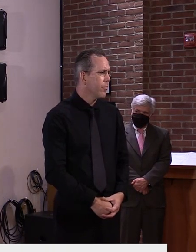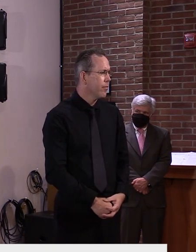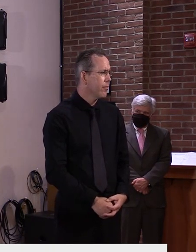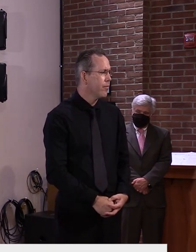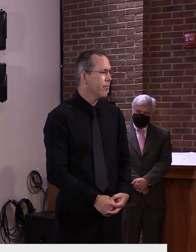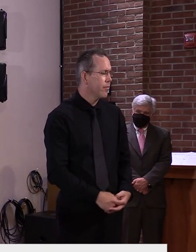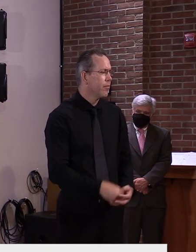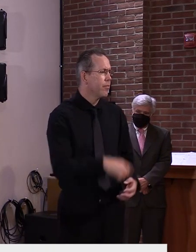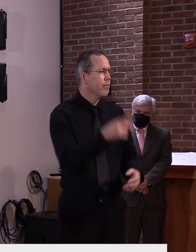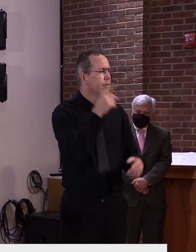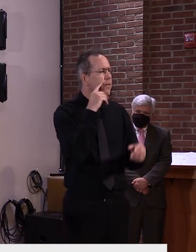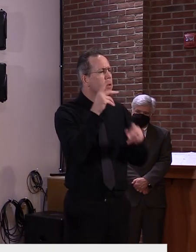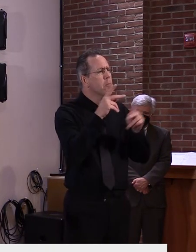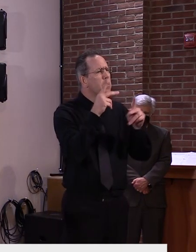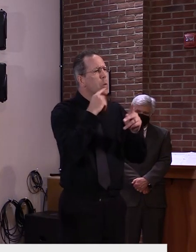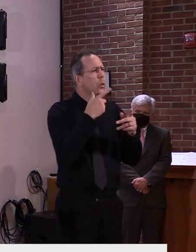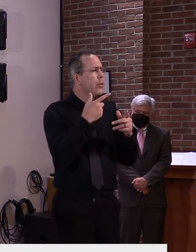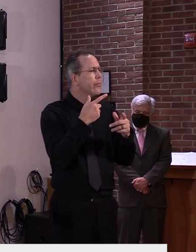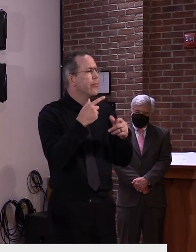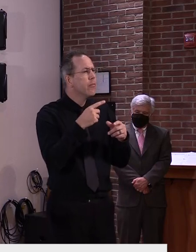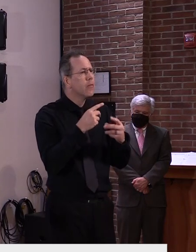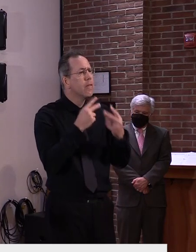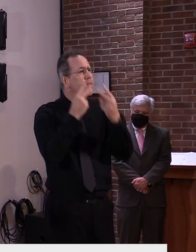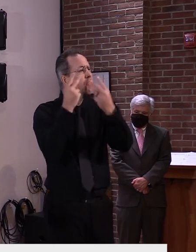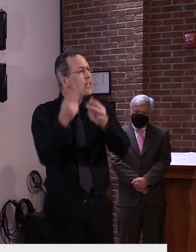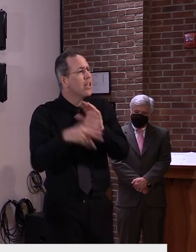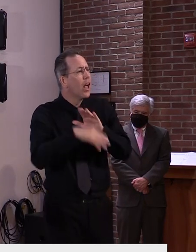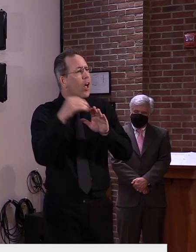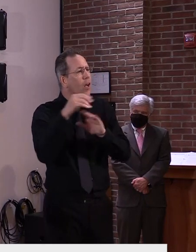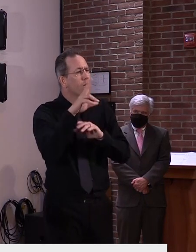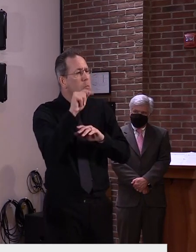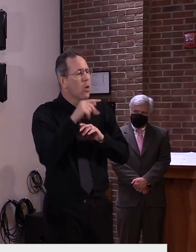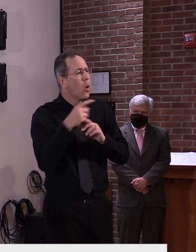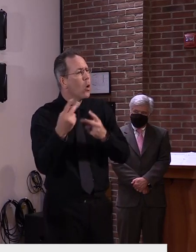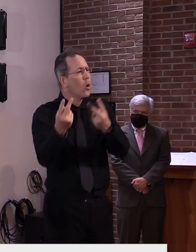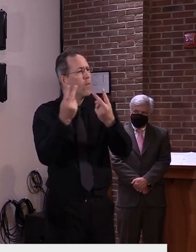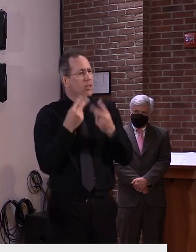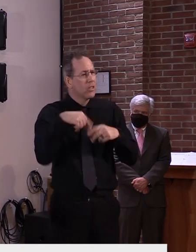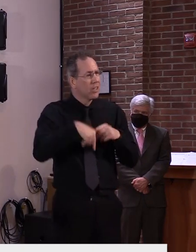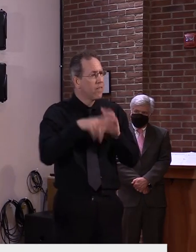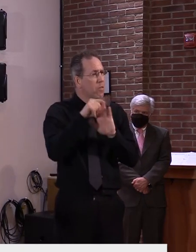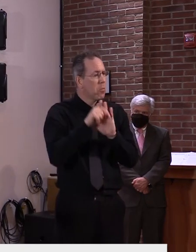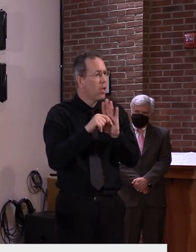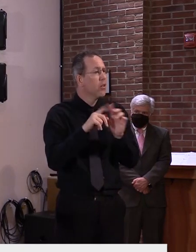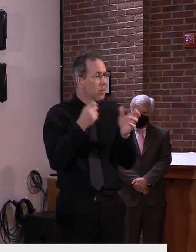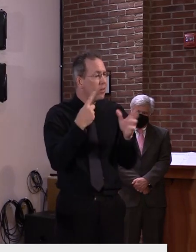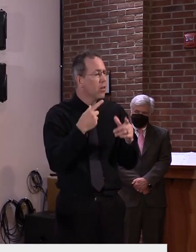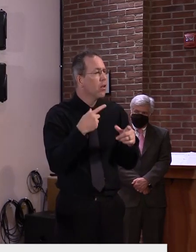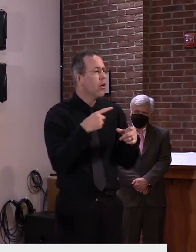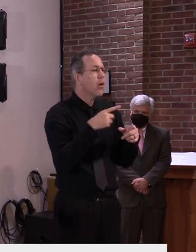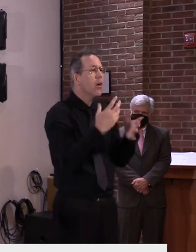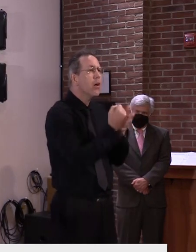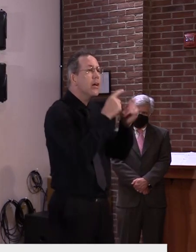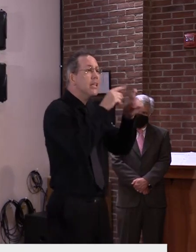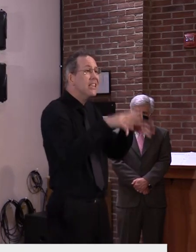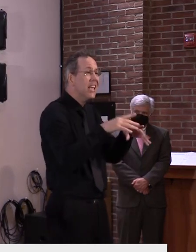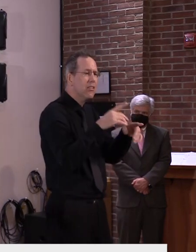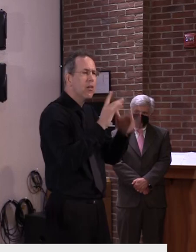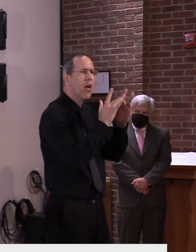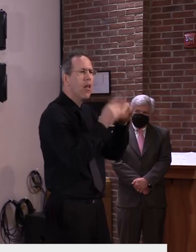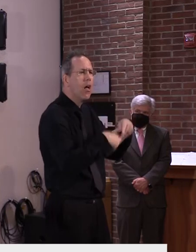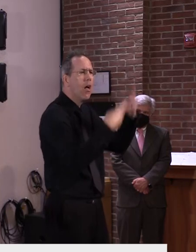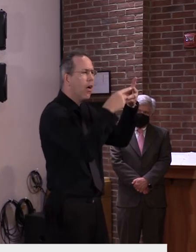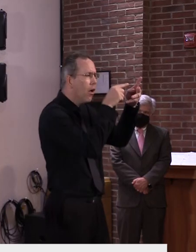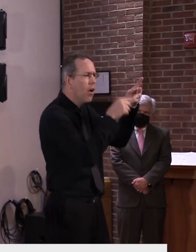which is 9 days after my 1 week quarantine. Yes, and that's a